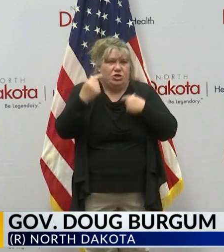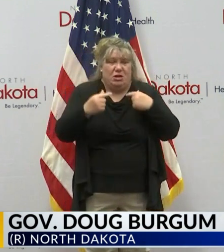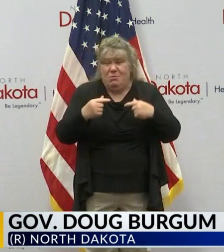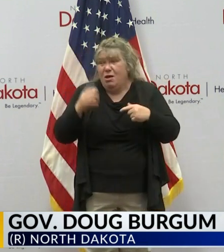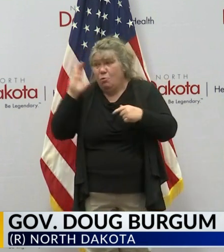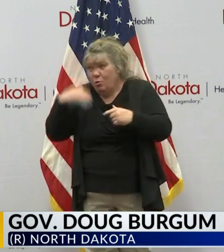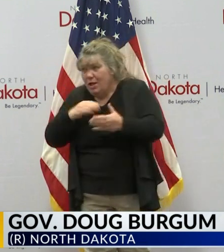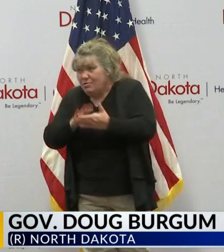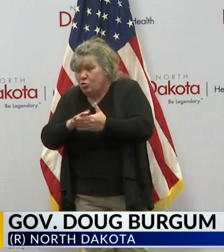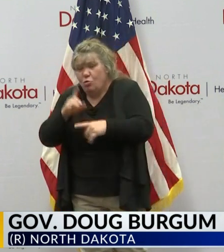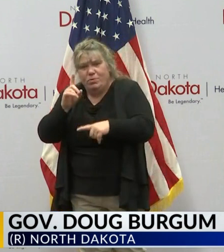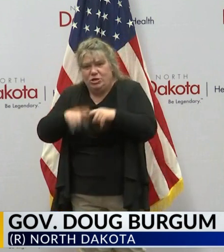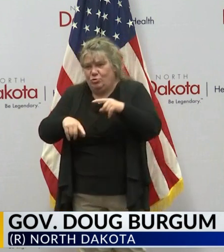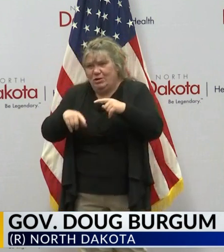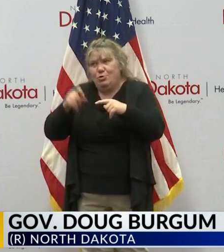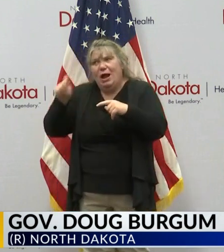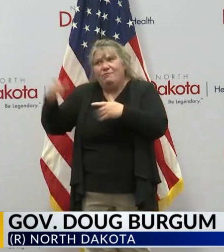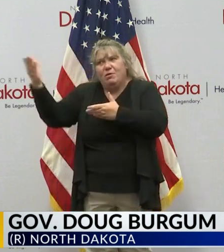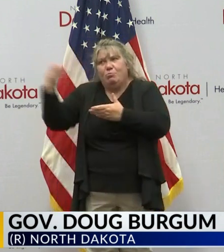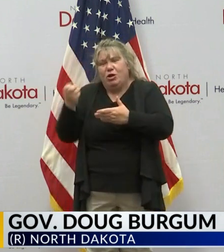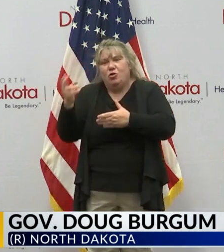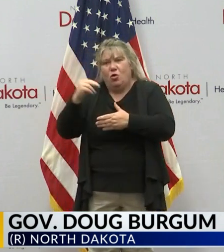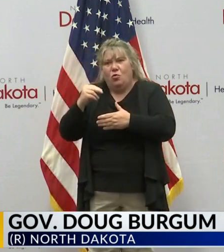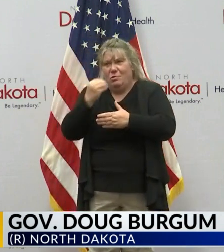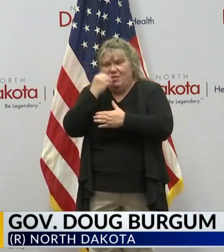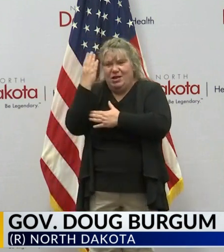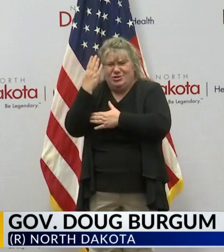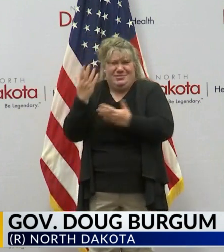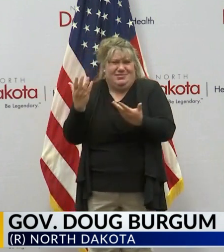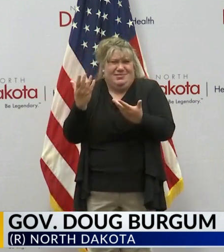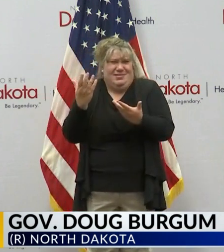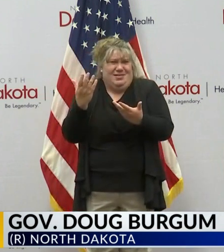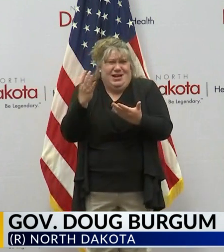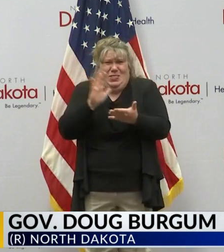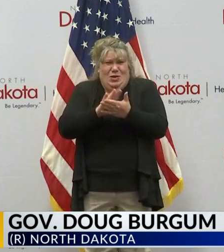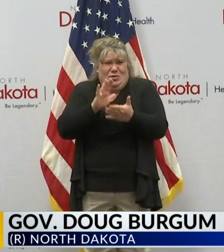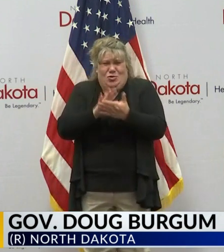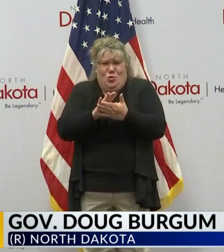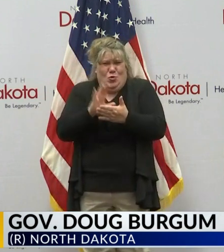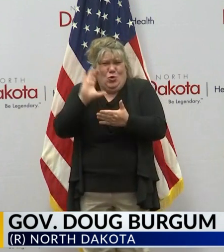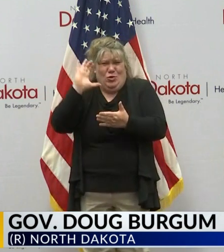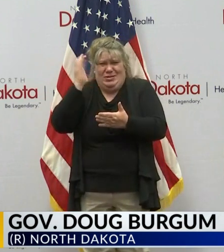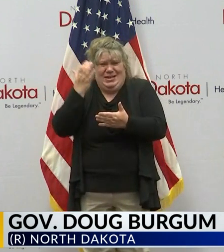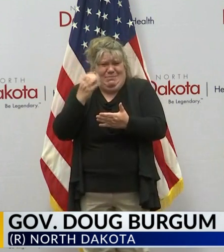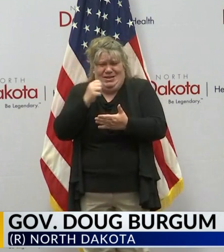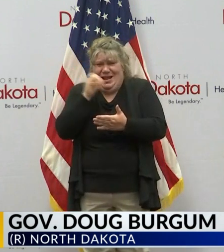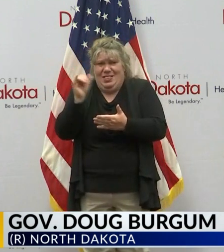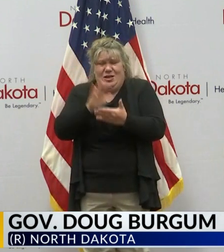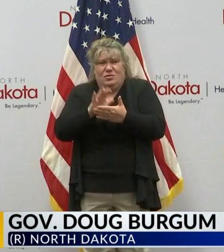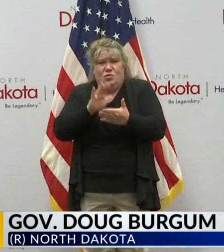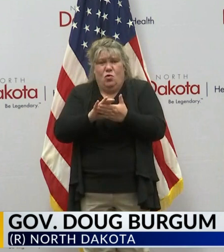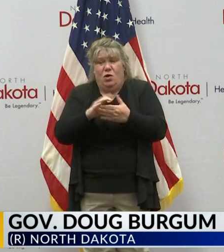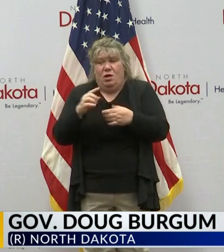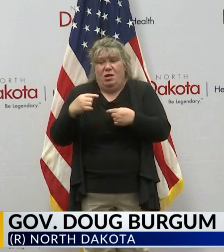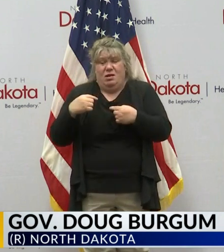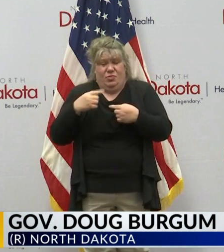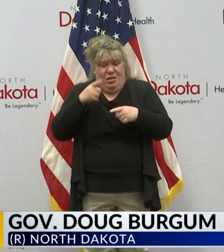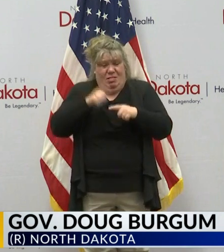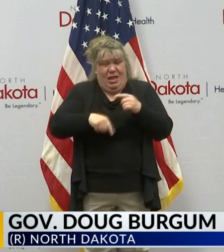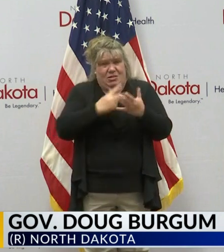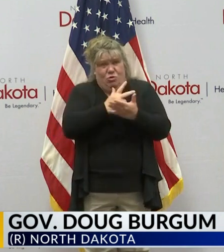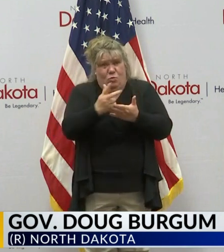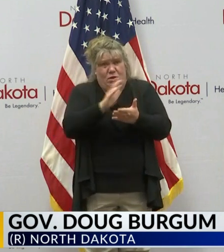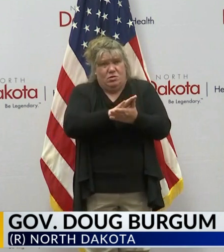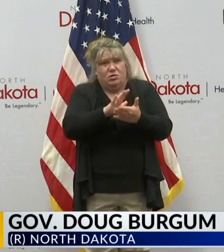don't have kids in the cafeteria. Pretty soon school doesn't look like school, and pretty soon all the effort of the administrators in the last 3 weeks of school are going